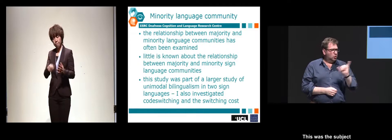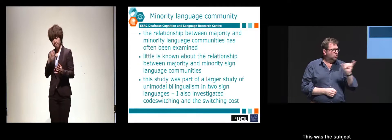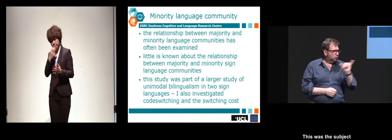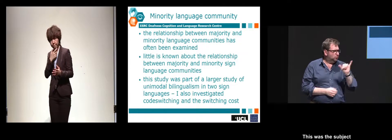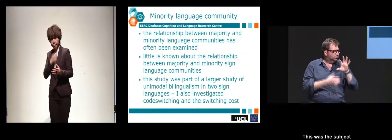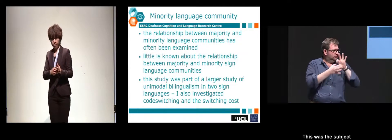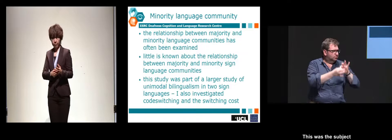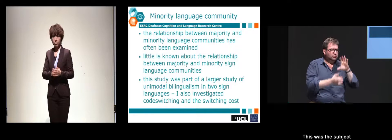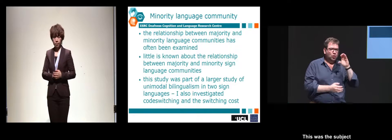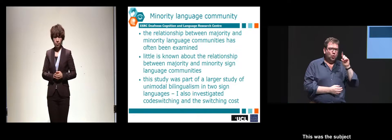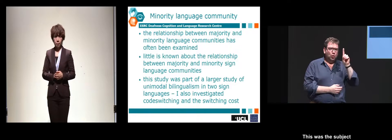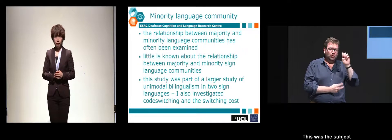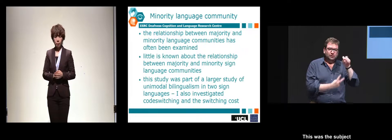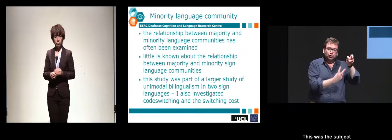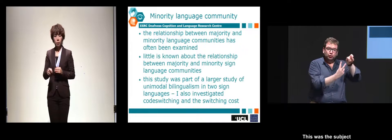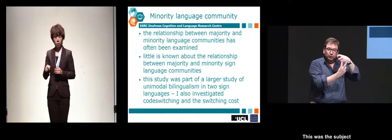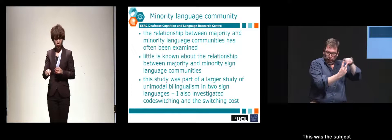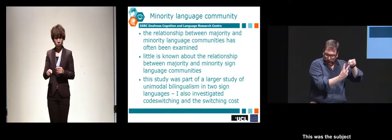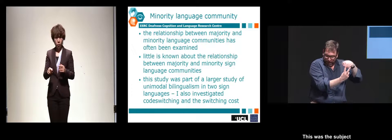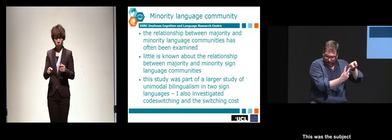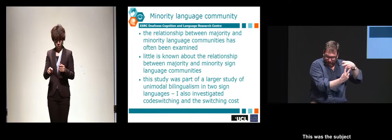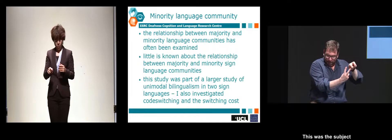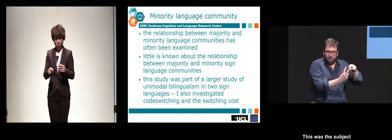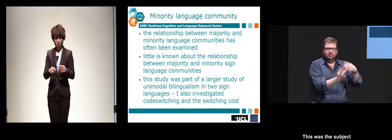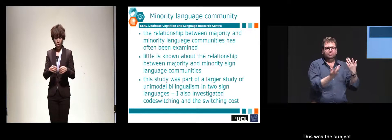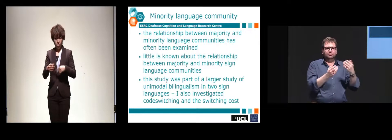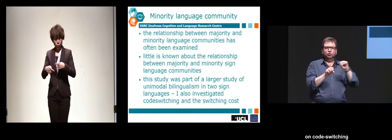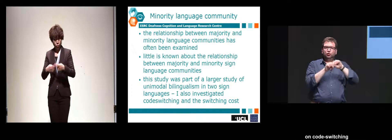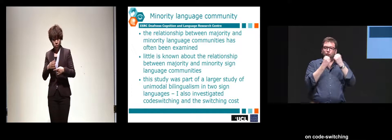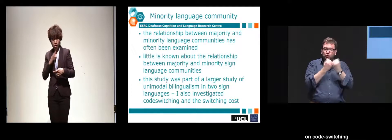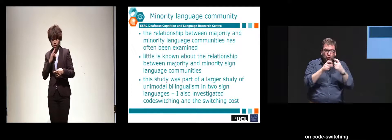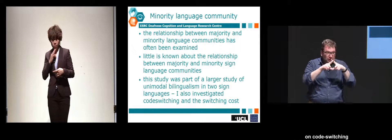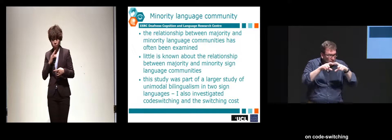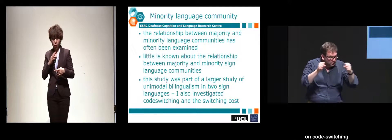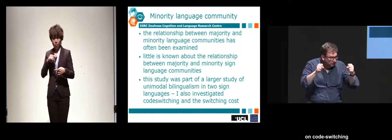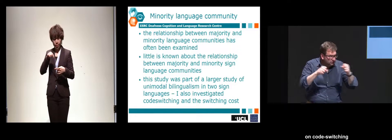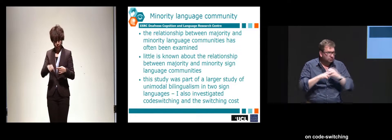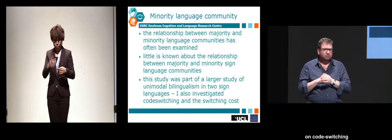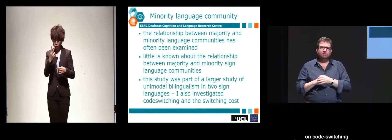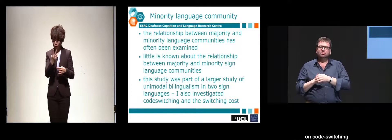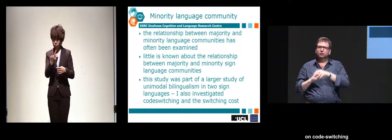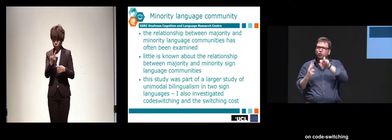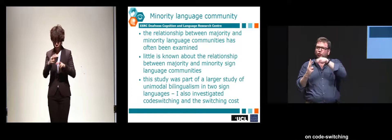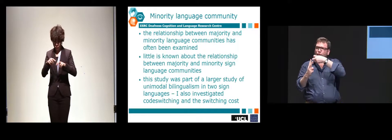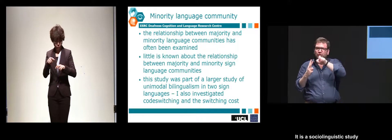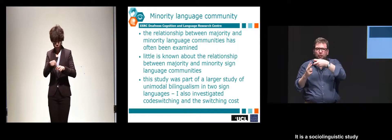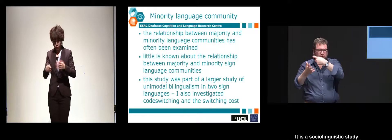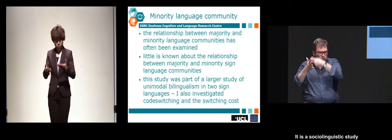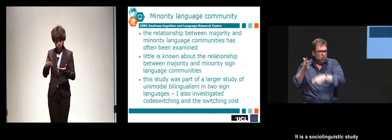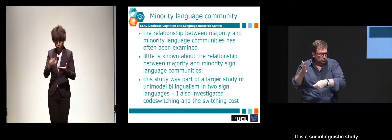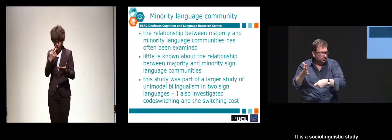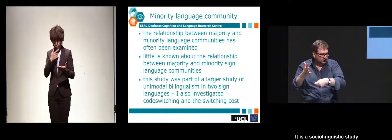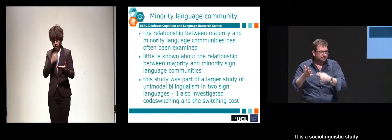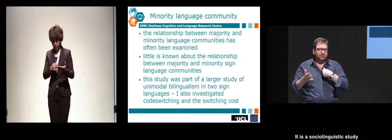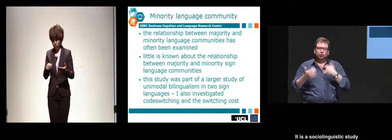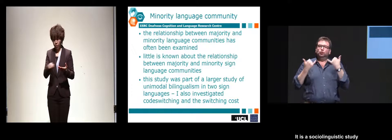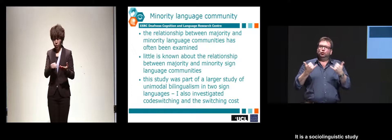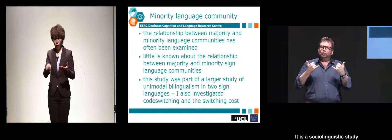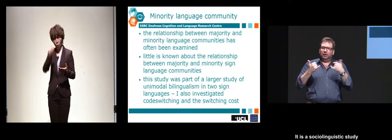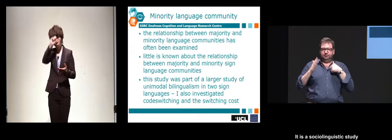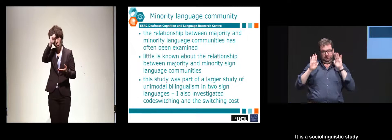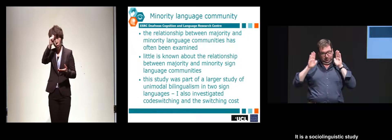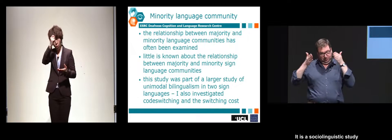This was the subject of my PhD research on code switching between the two languages. It was a sociolinguistic